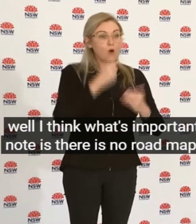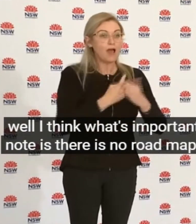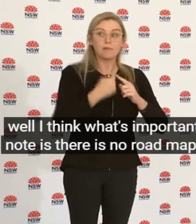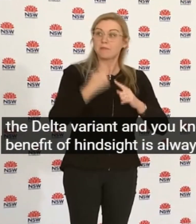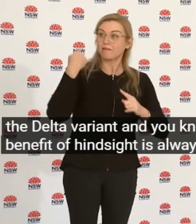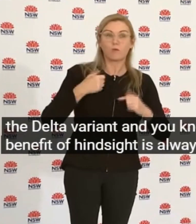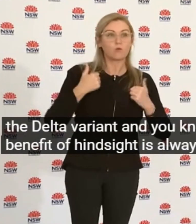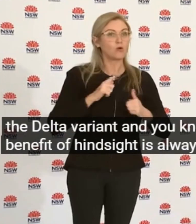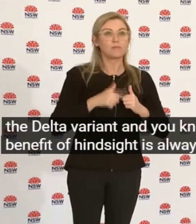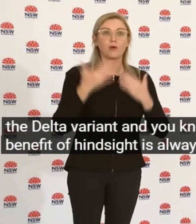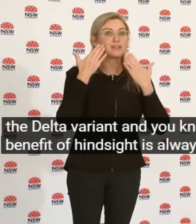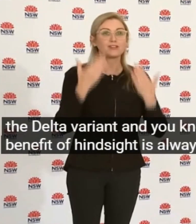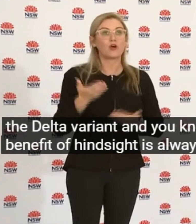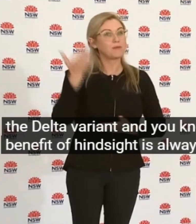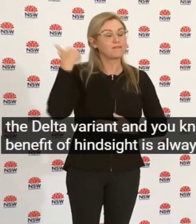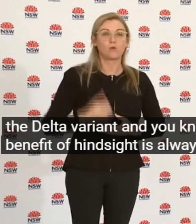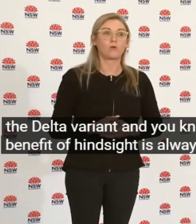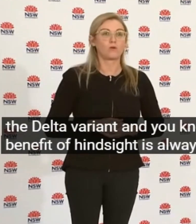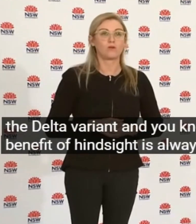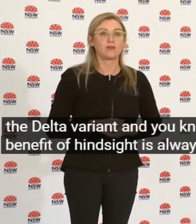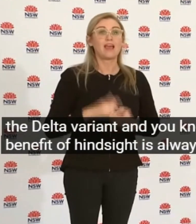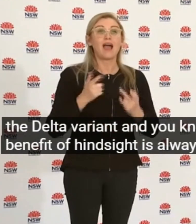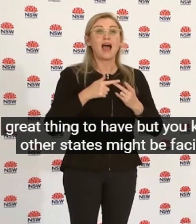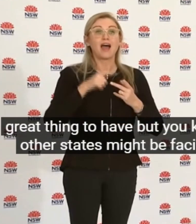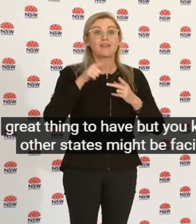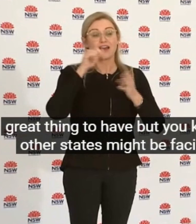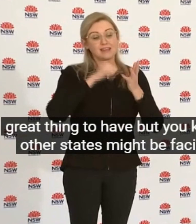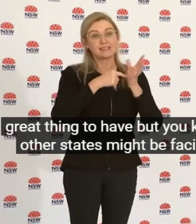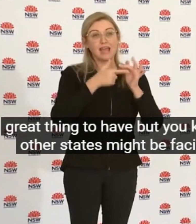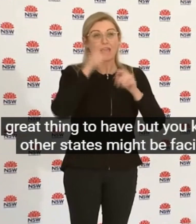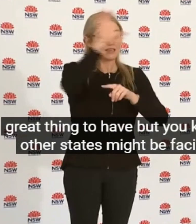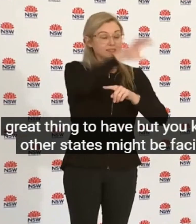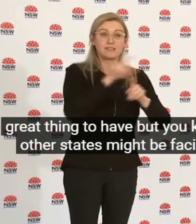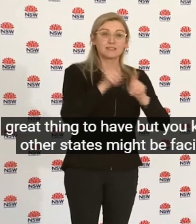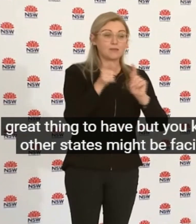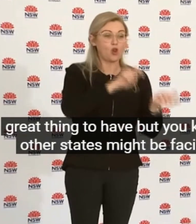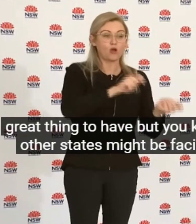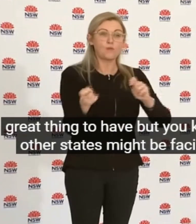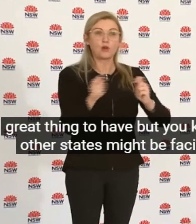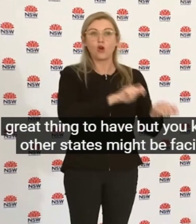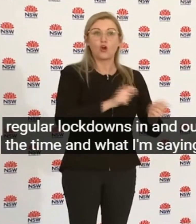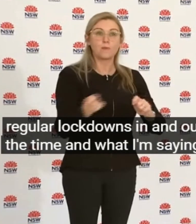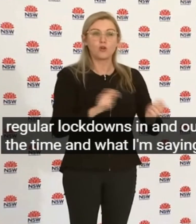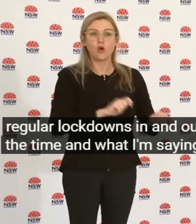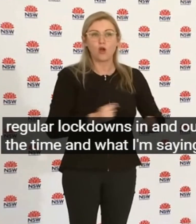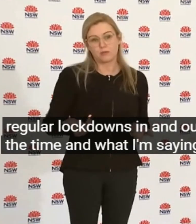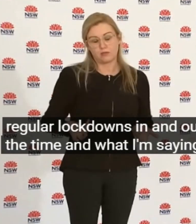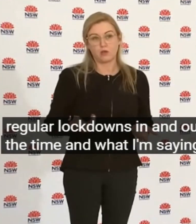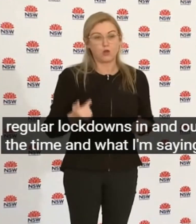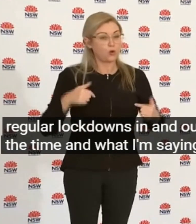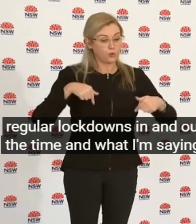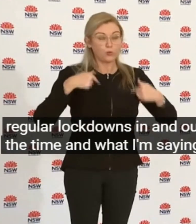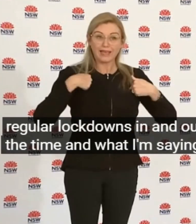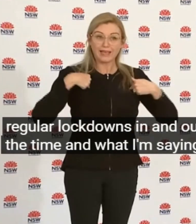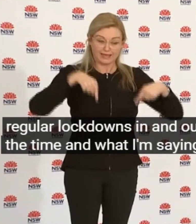regular lockdowns in and out all the time. And what I'm saying for New South Wales is we want this to be, yes, it's painful, but we want this to be